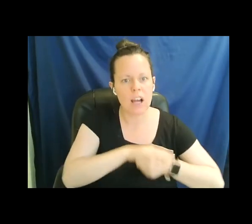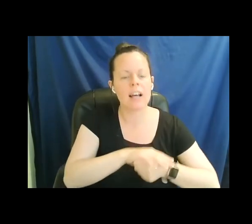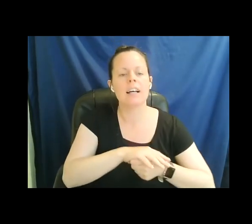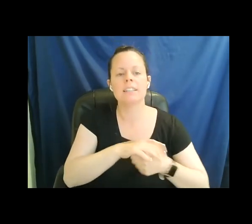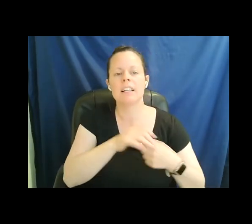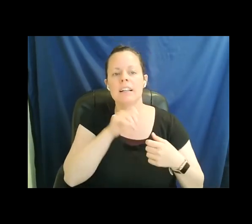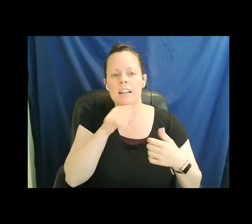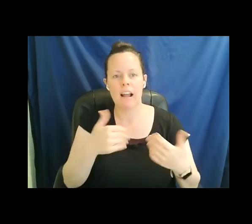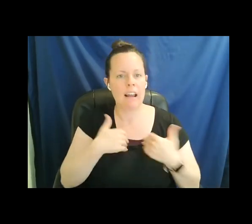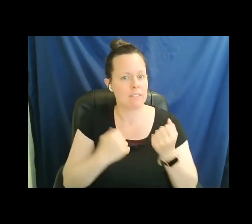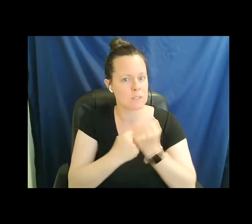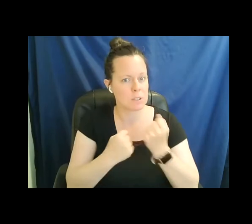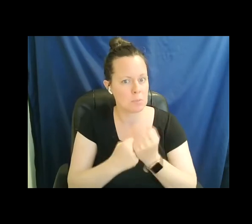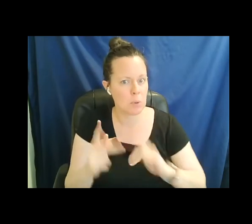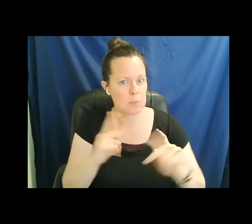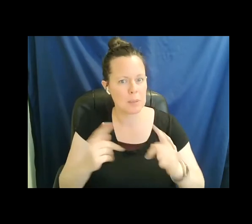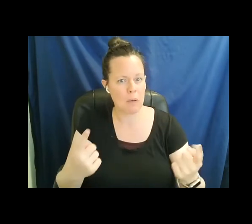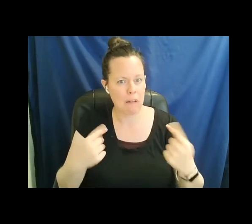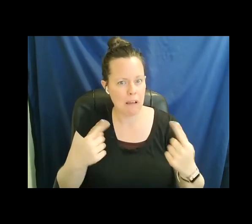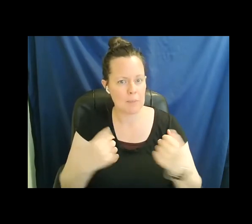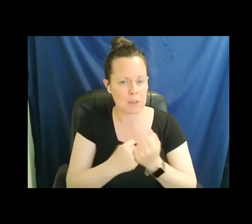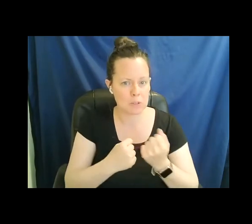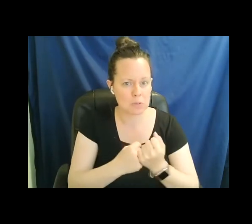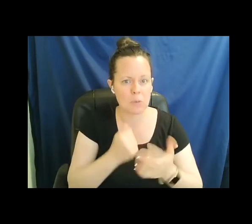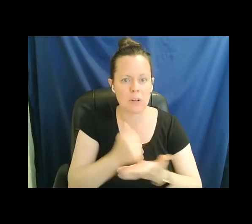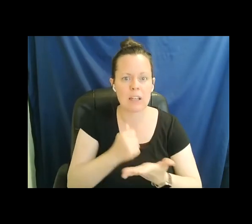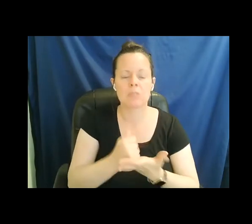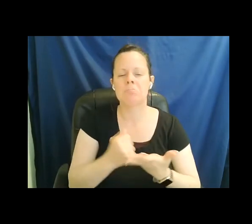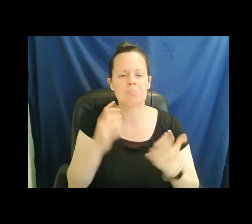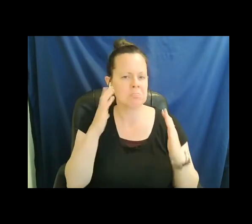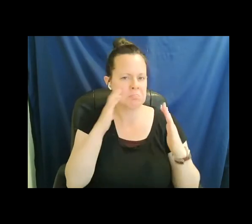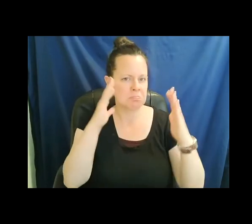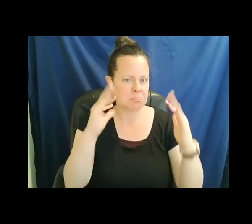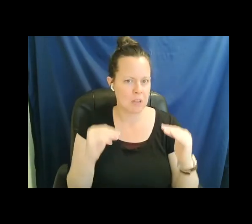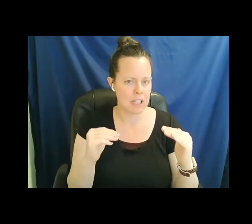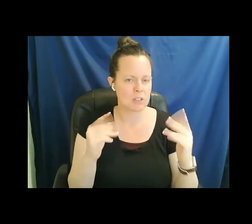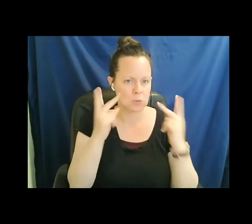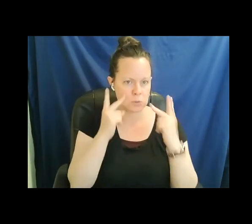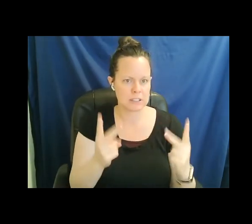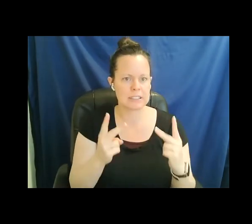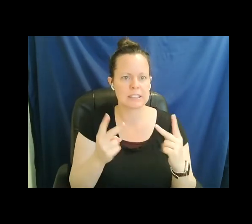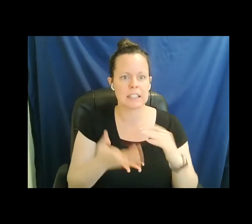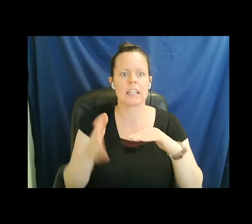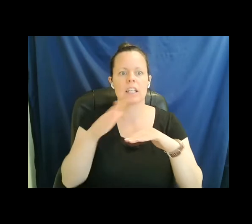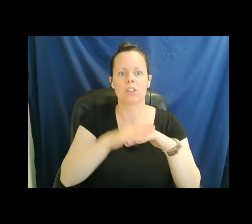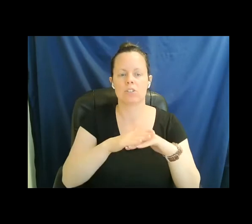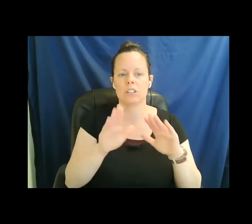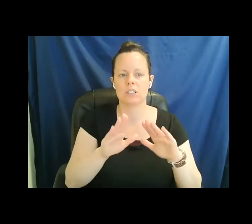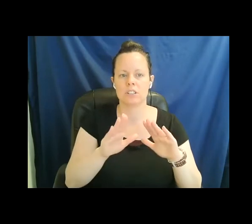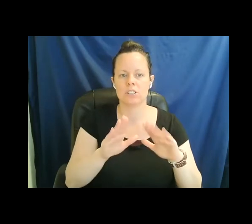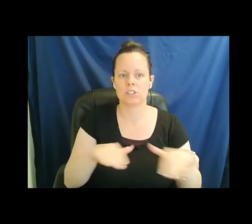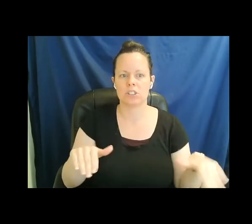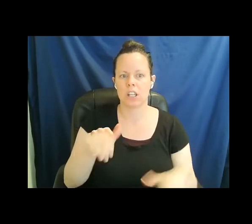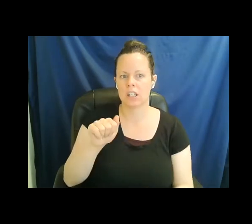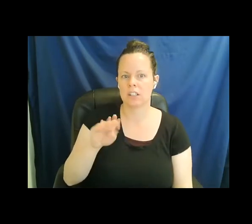support people, you would expect an increase in child abuse reports, and we're still not quite